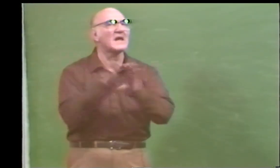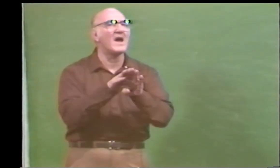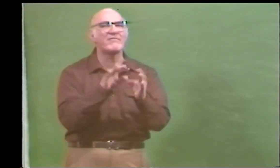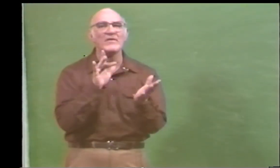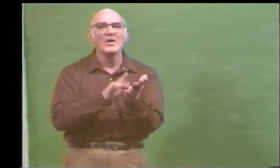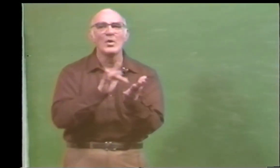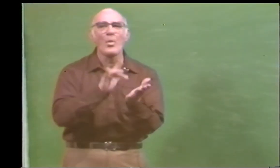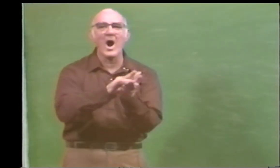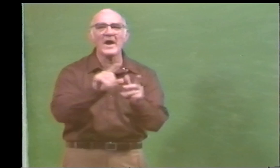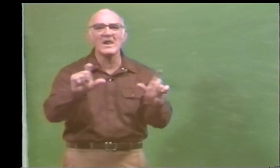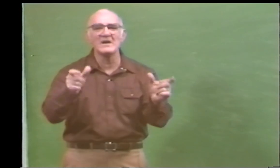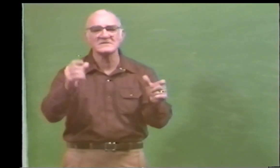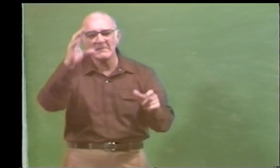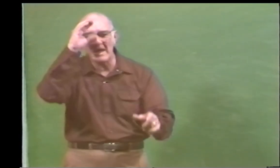deaf wireless man.